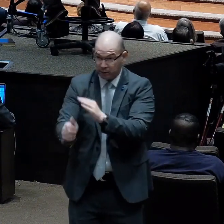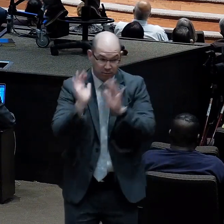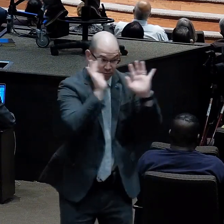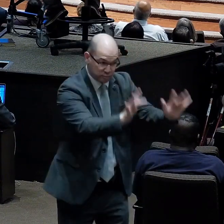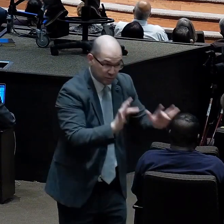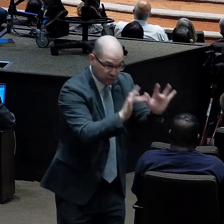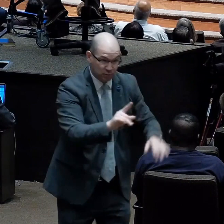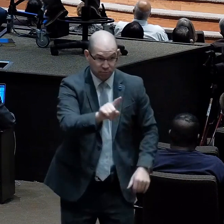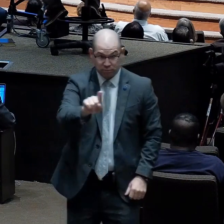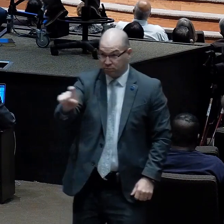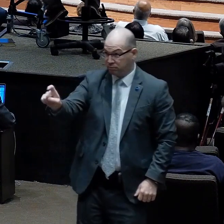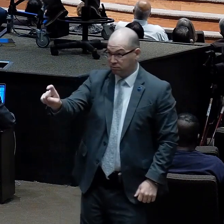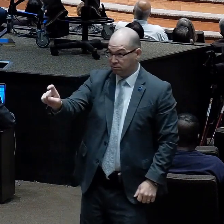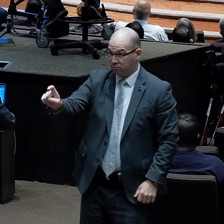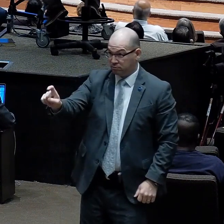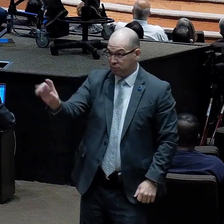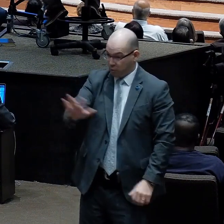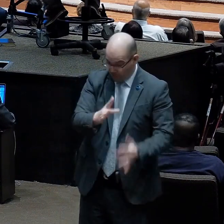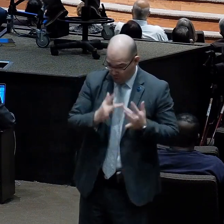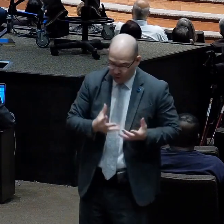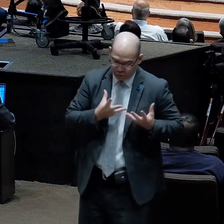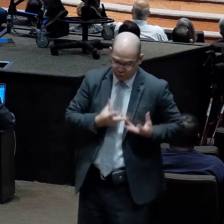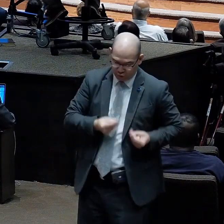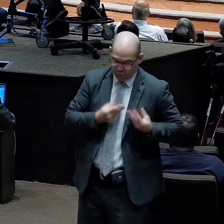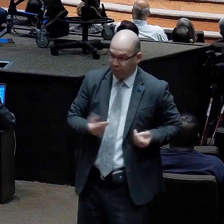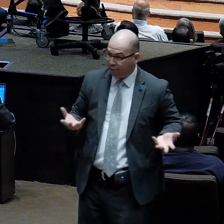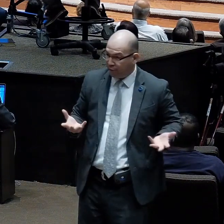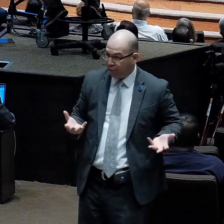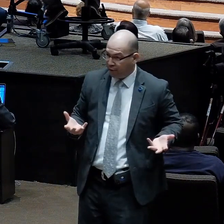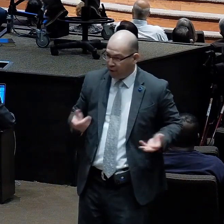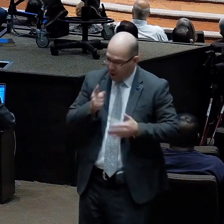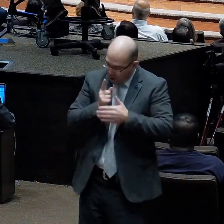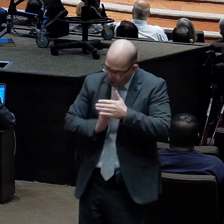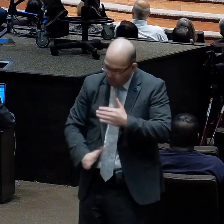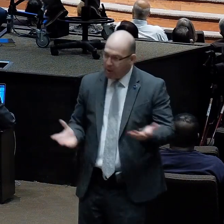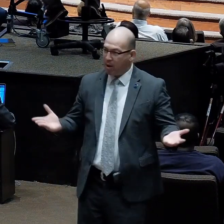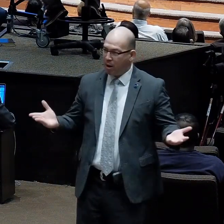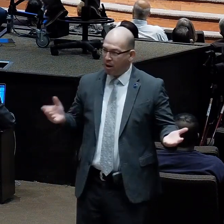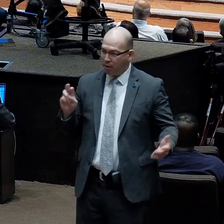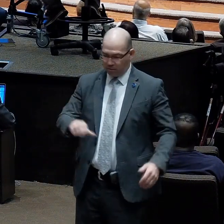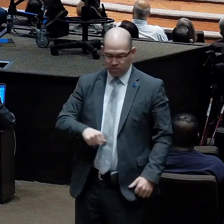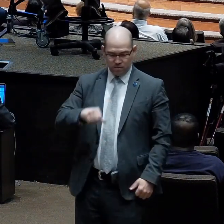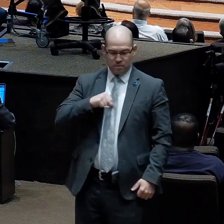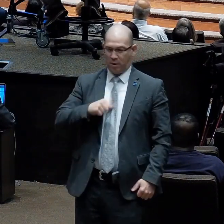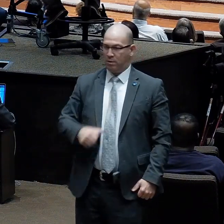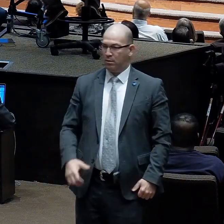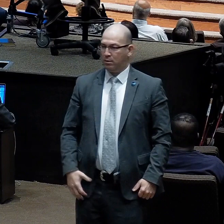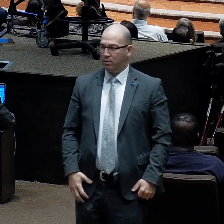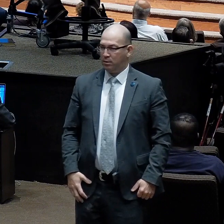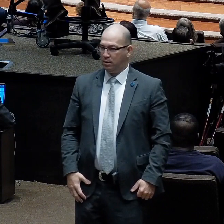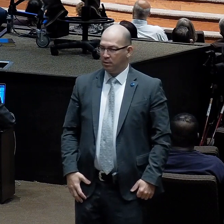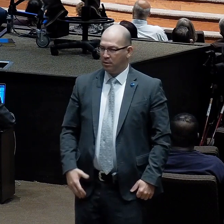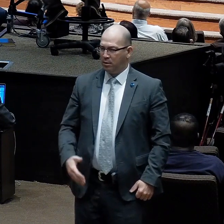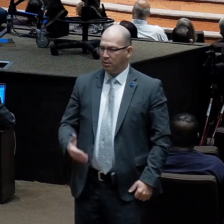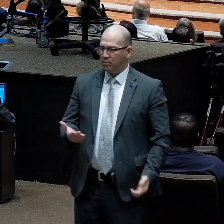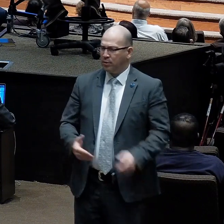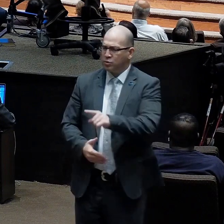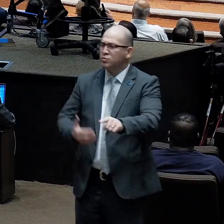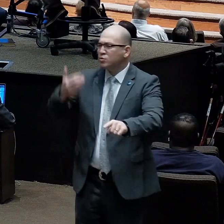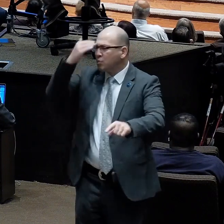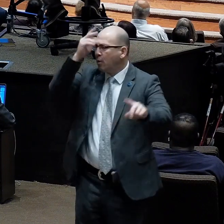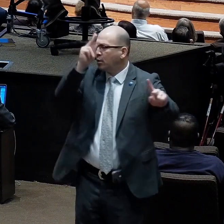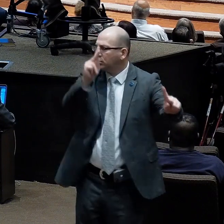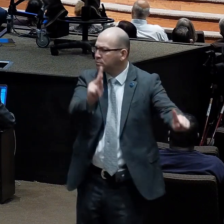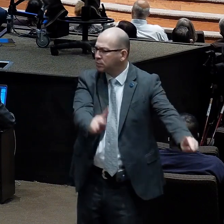How about your heart? Is there a humility there? Is there someone that you know that maybe they have a completely different